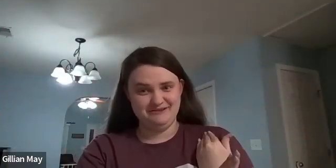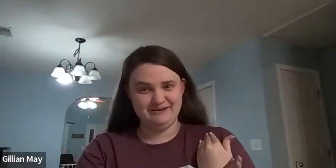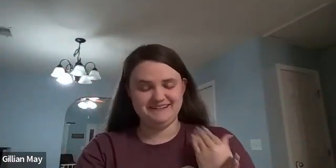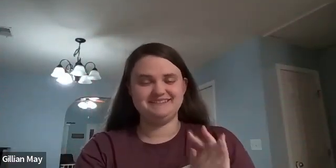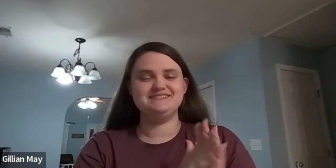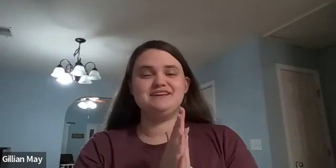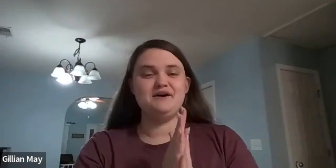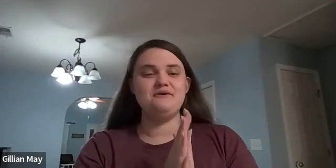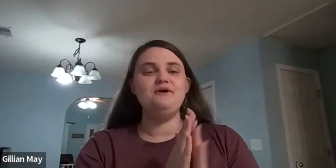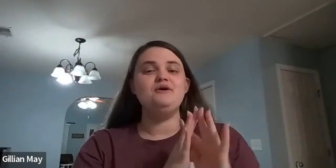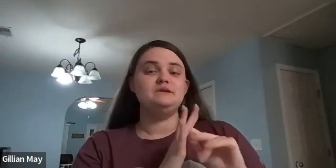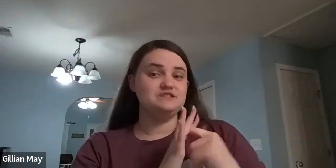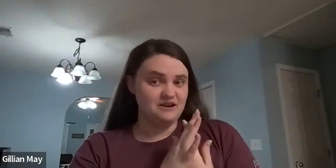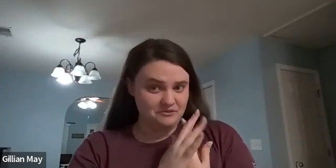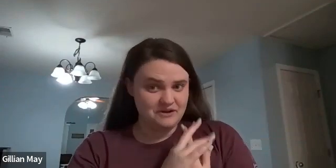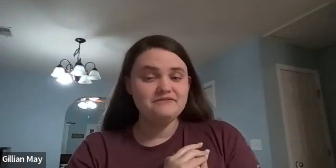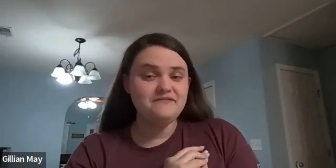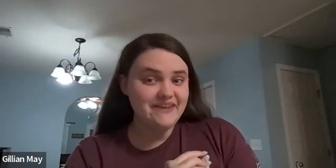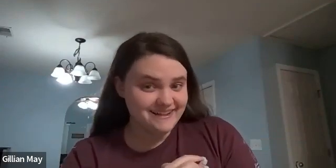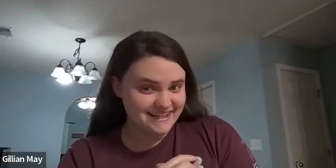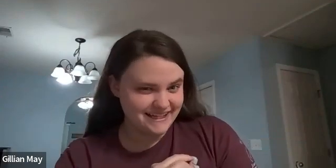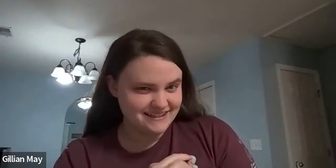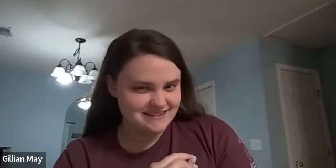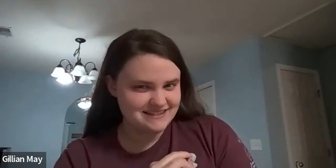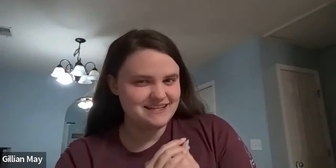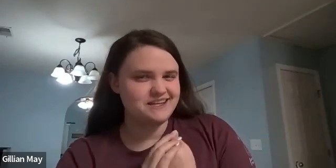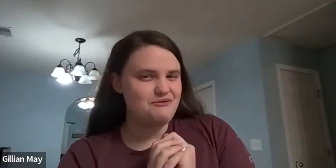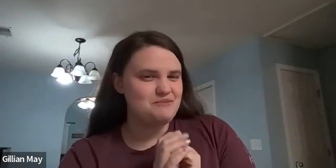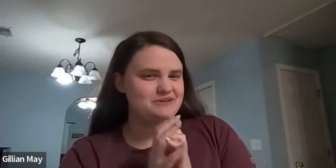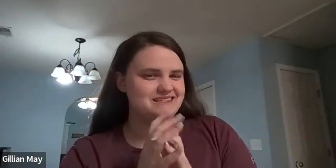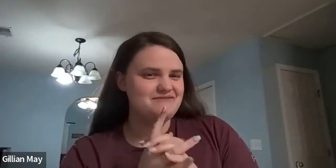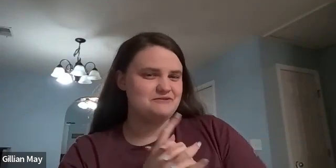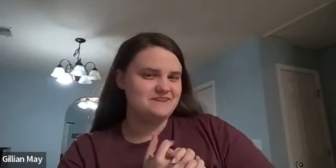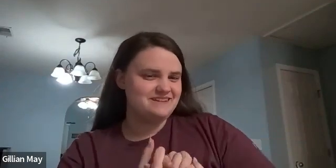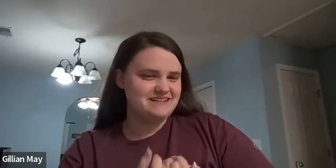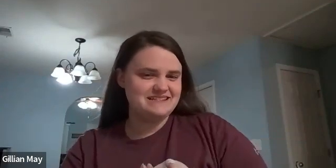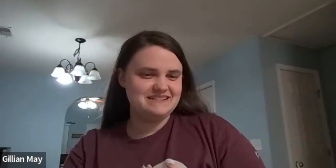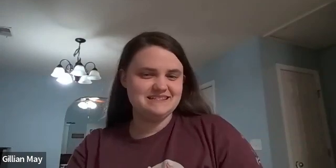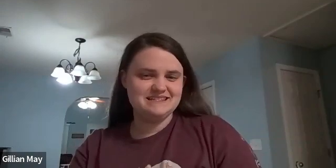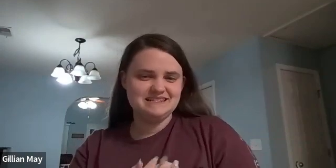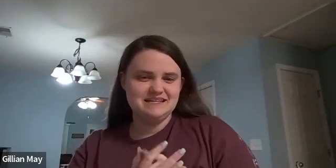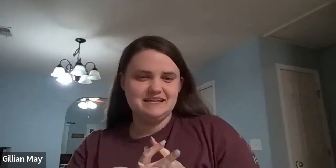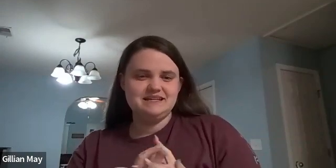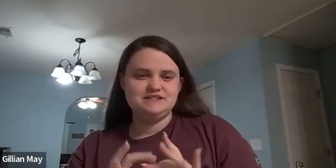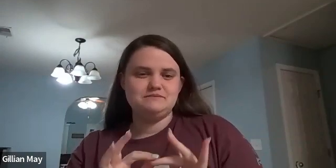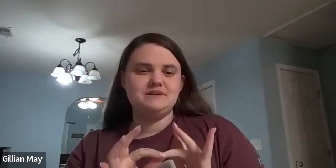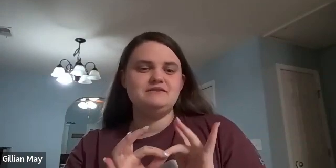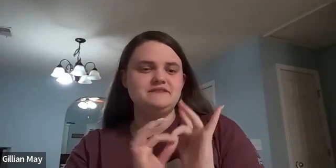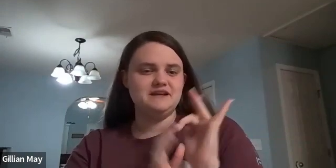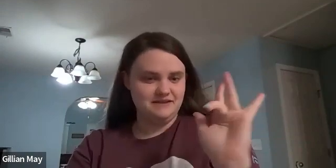quick. So we started with feelings. Can y'all remember what sign for feelings is? It's your middle finger.